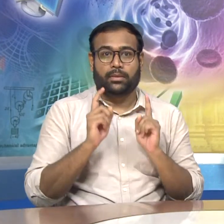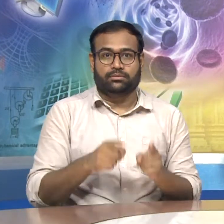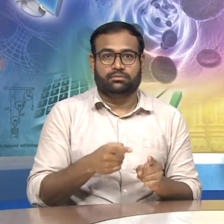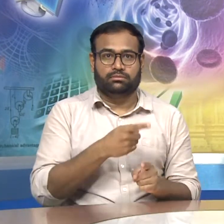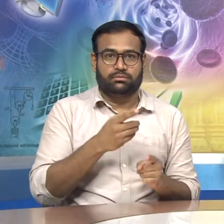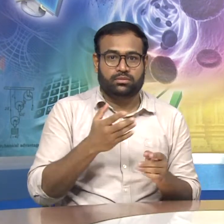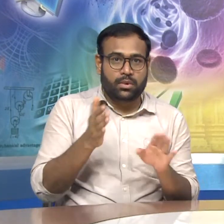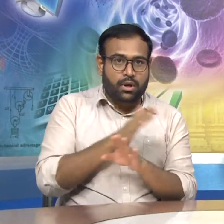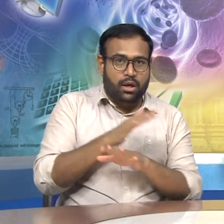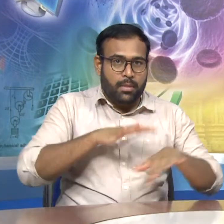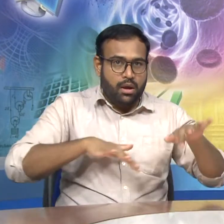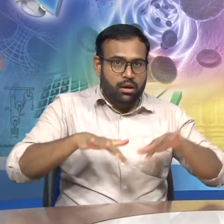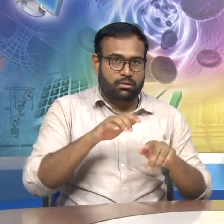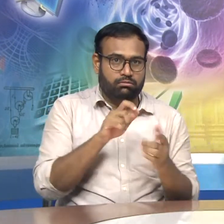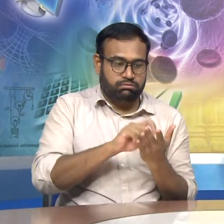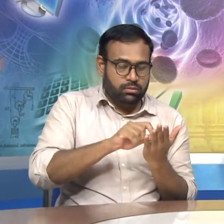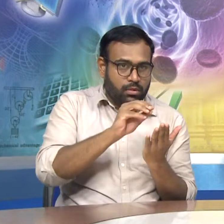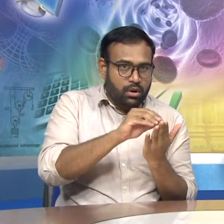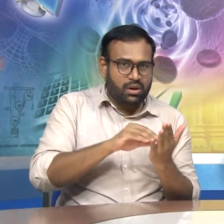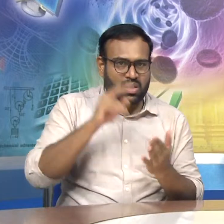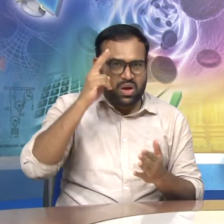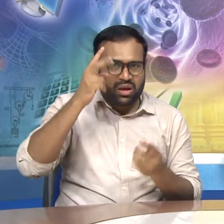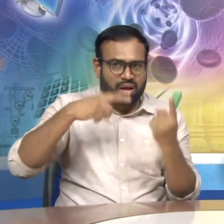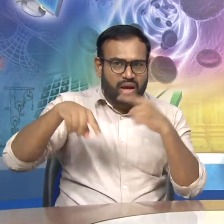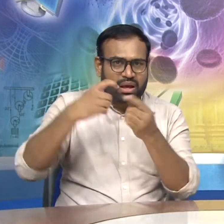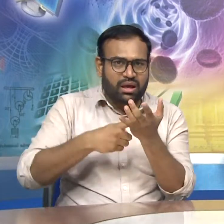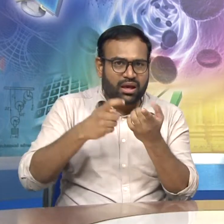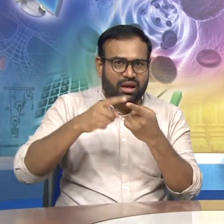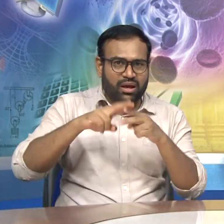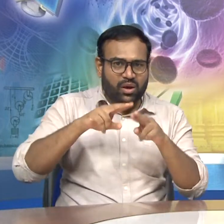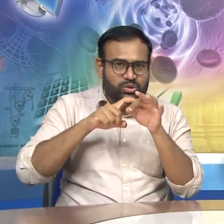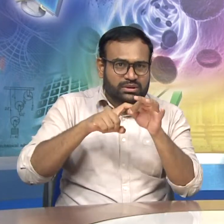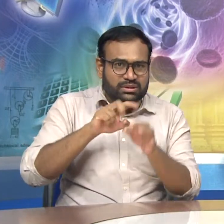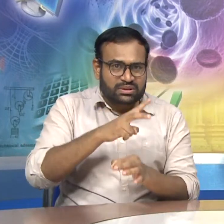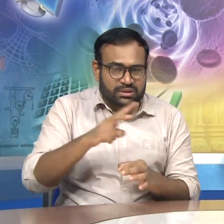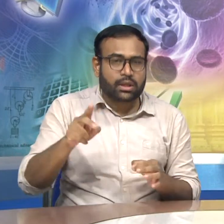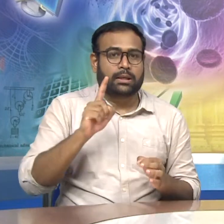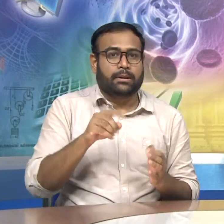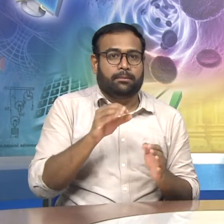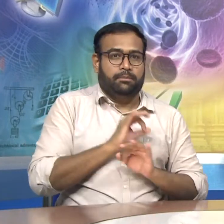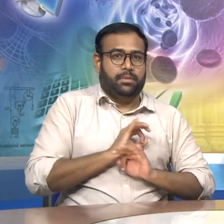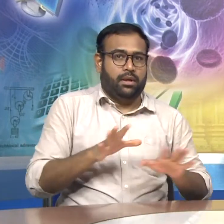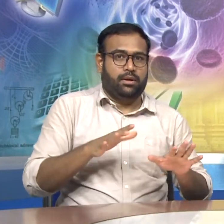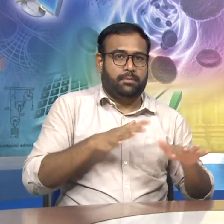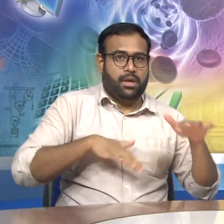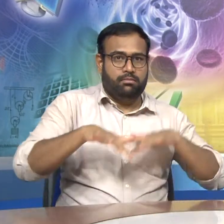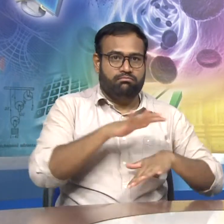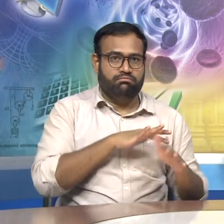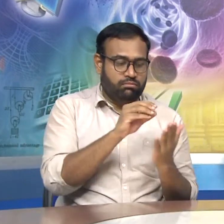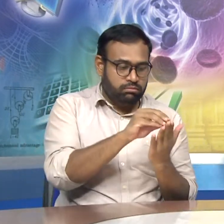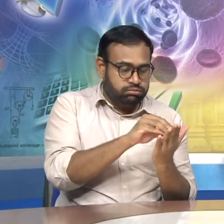Task of reference sections such as keeping a record of reference